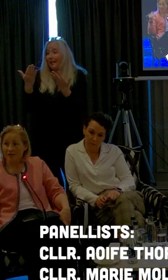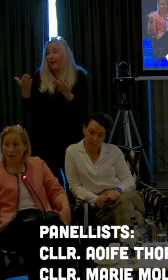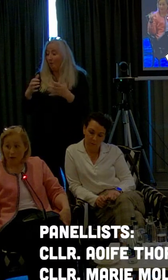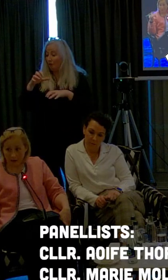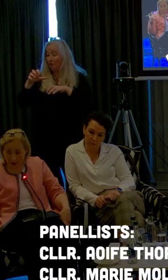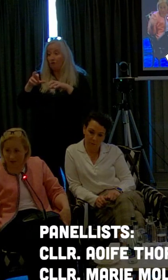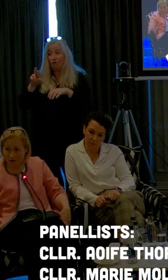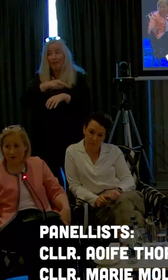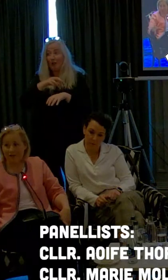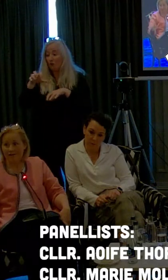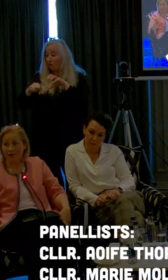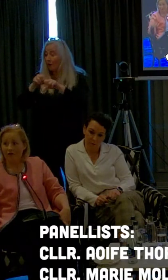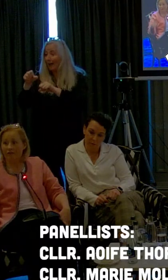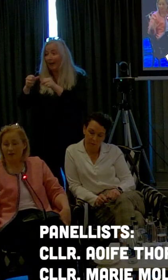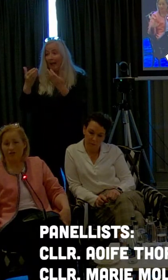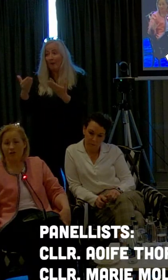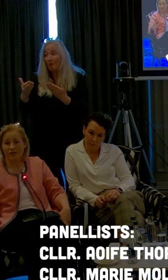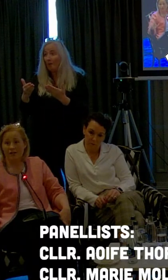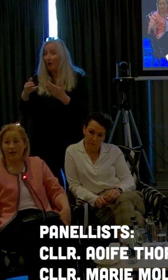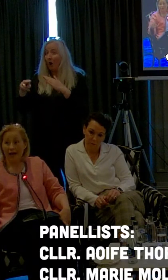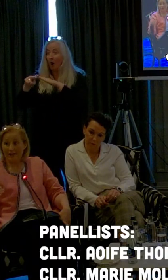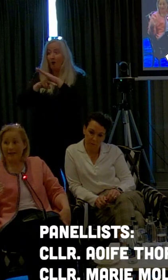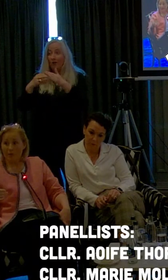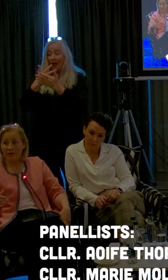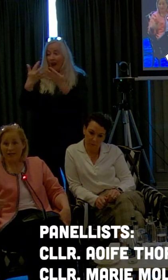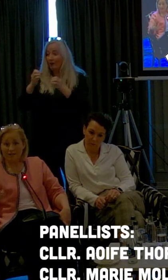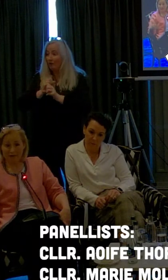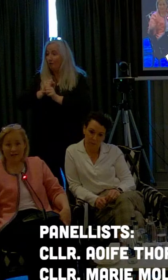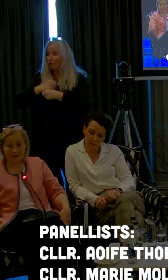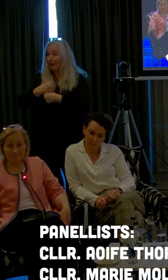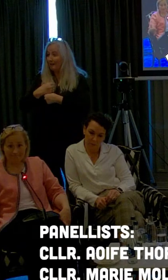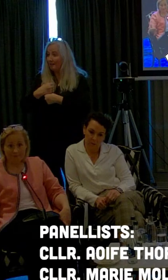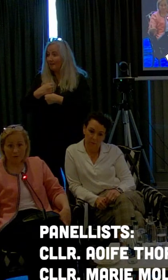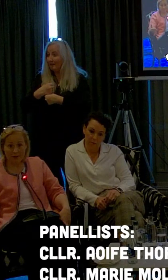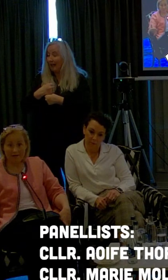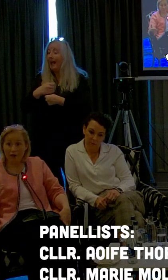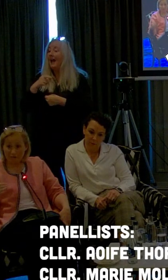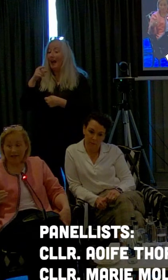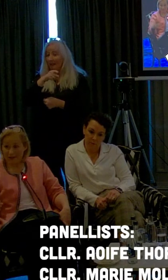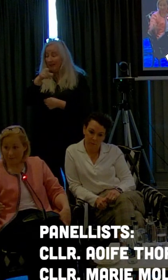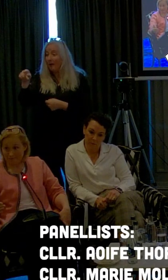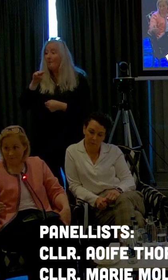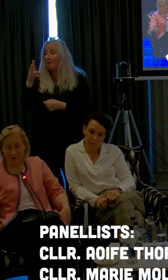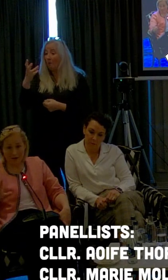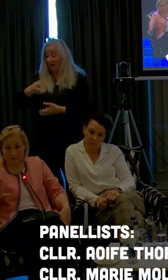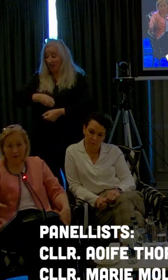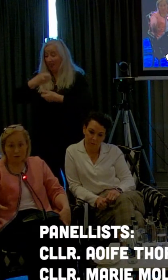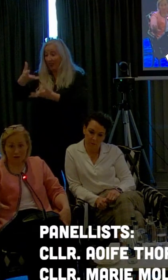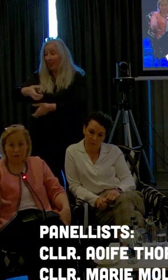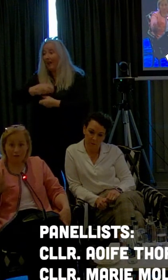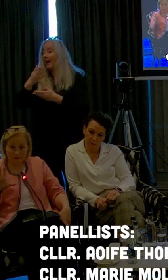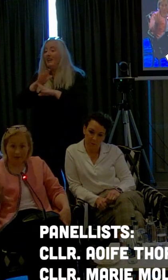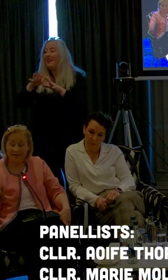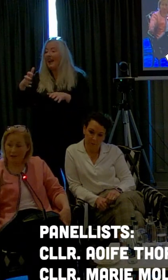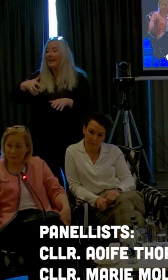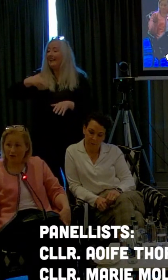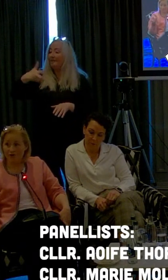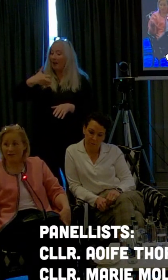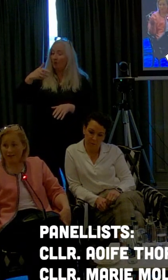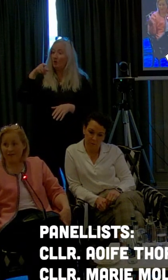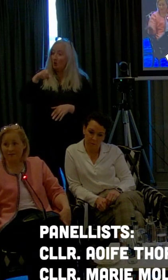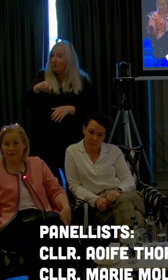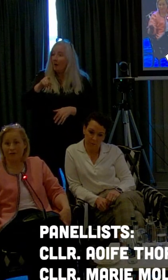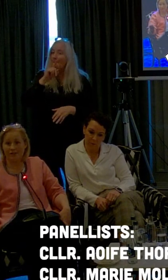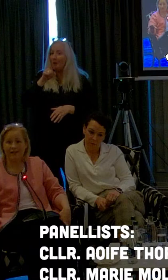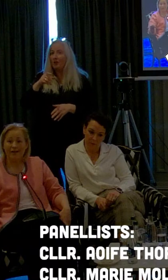conditions, with a lot of stress, an awful lot of stress, and they will need to vent. Okay, they're venting. They're not giving out to you. They're venting about the